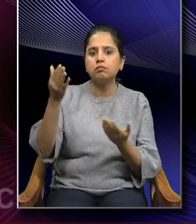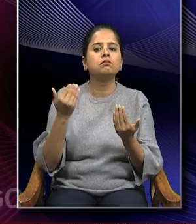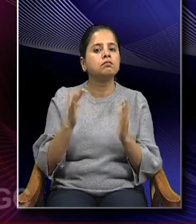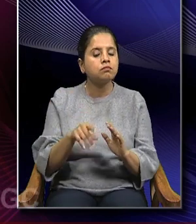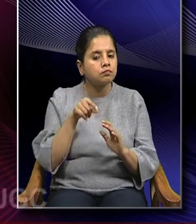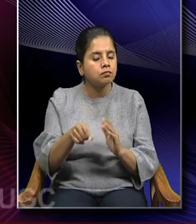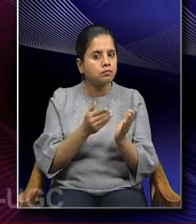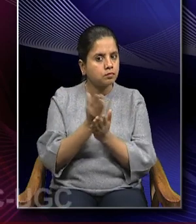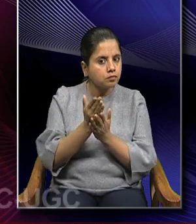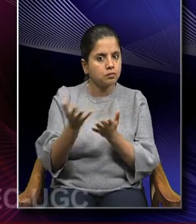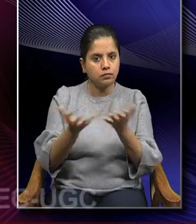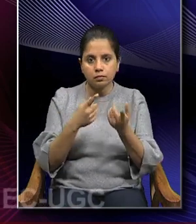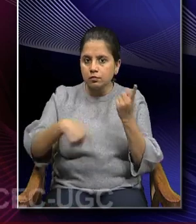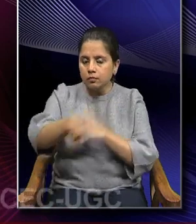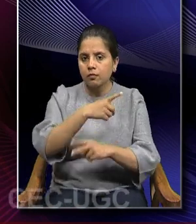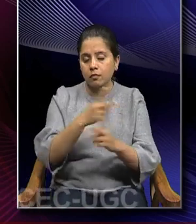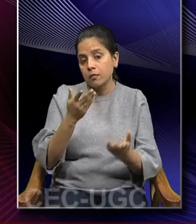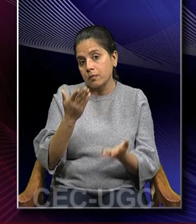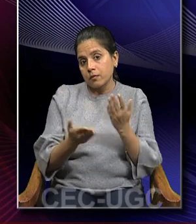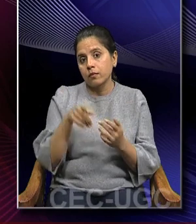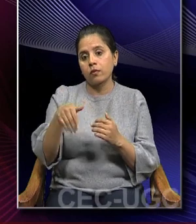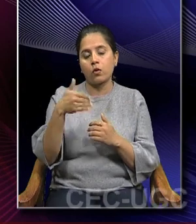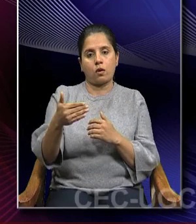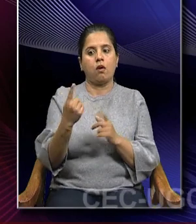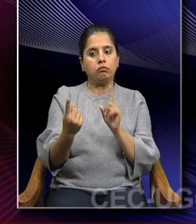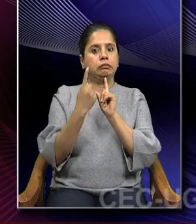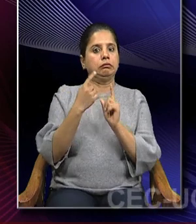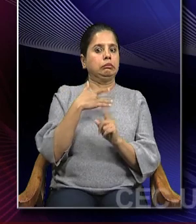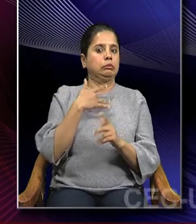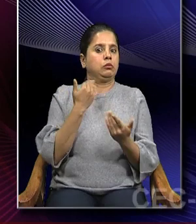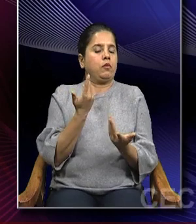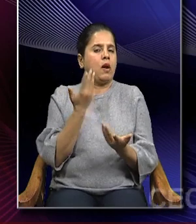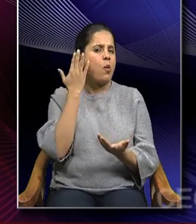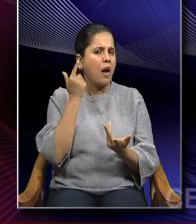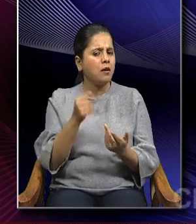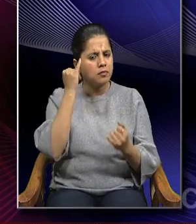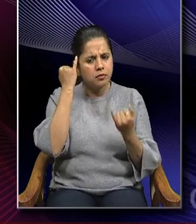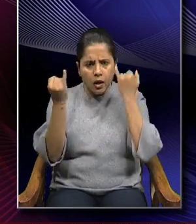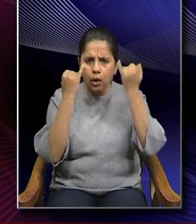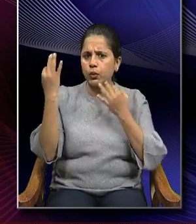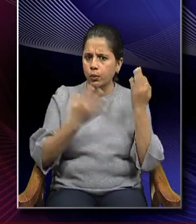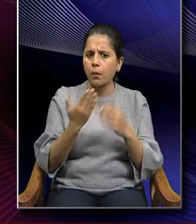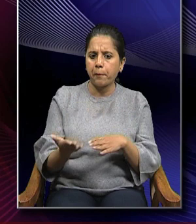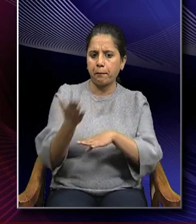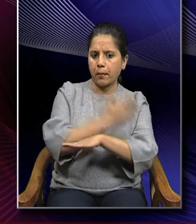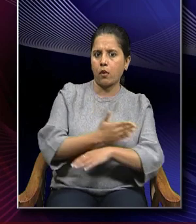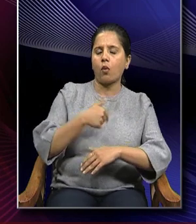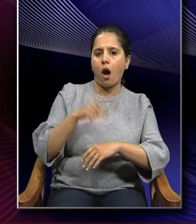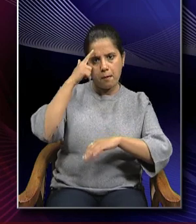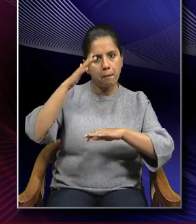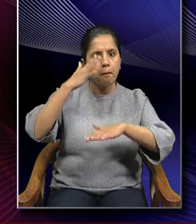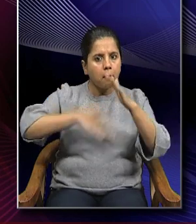these kind of market forces may come in front of me. So, why not innovate well in advance, well in